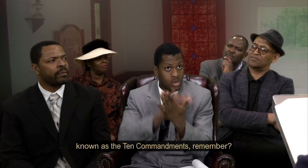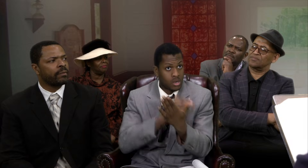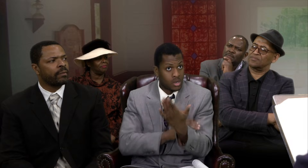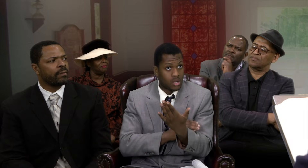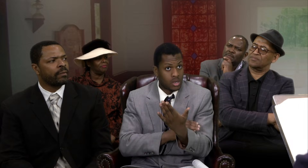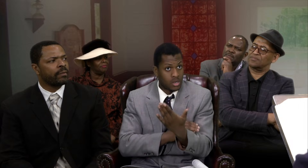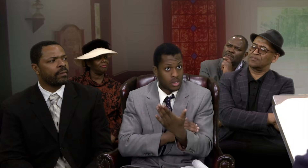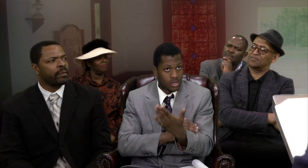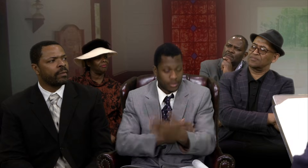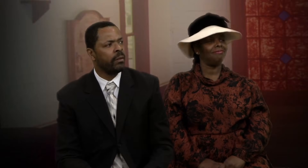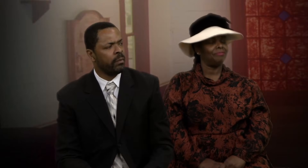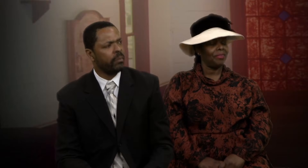Remember?